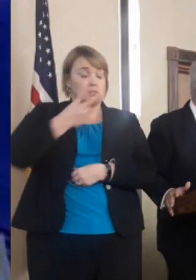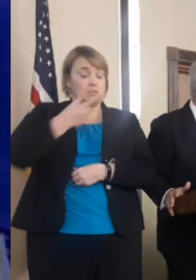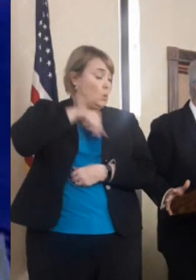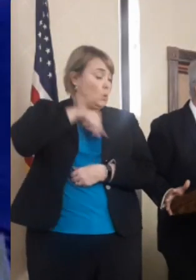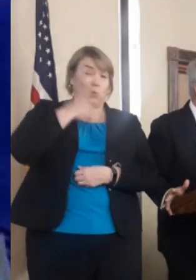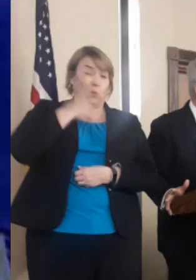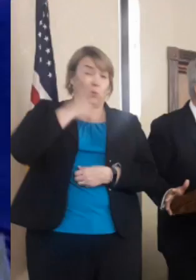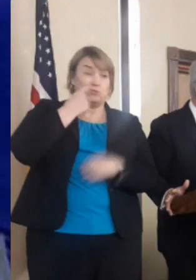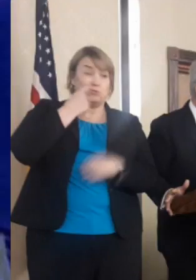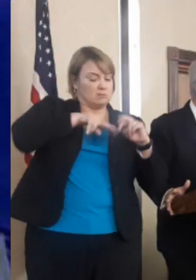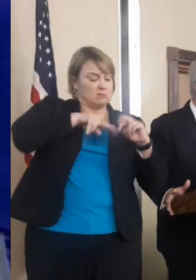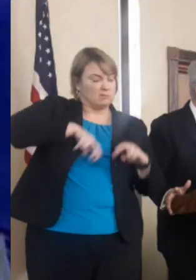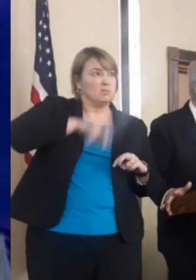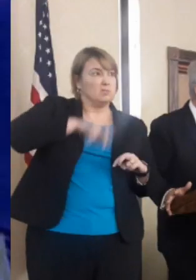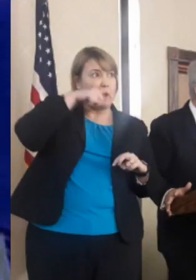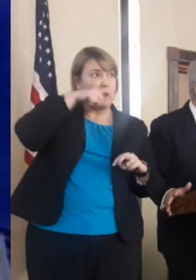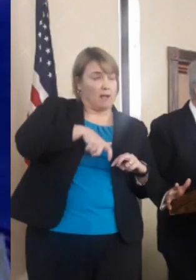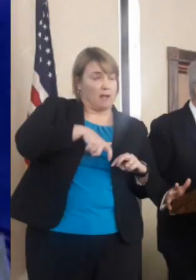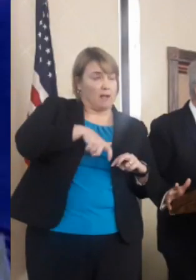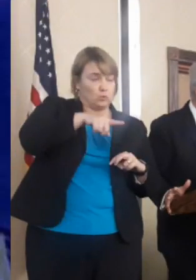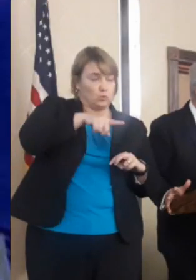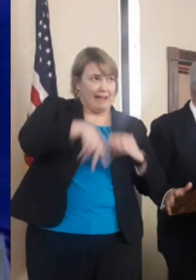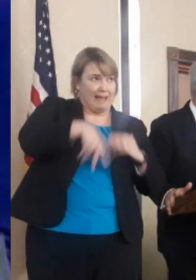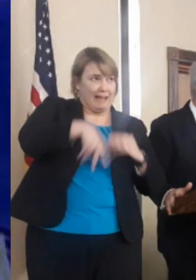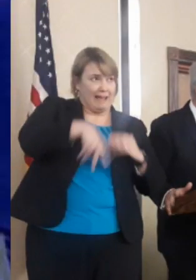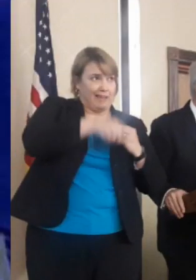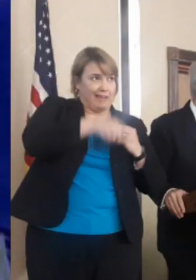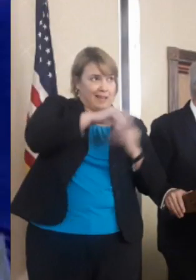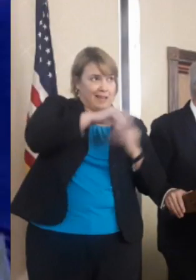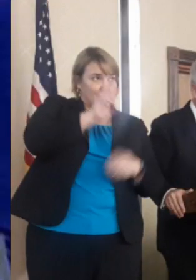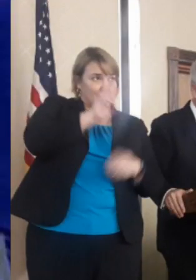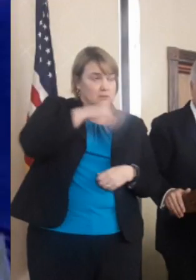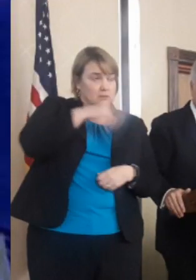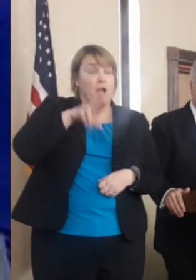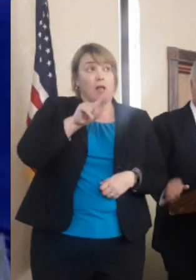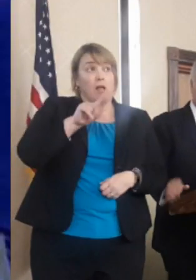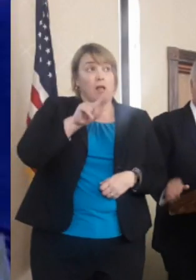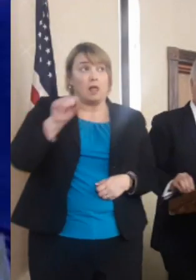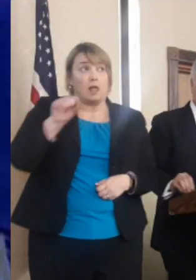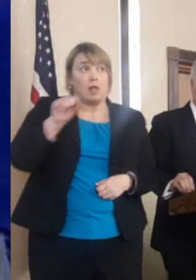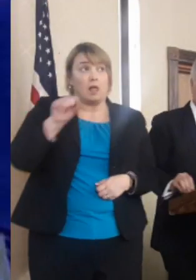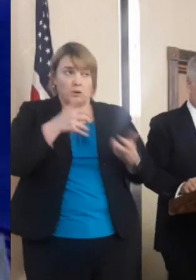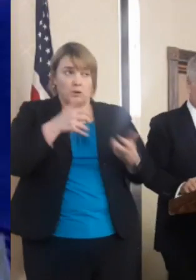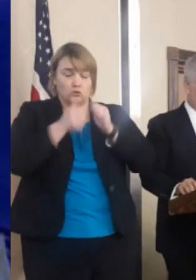want to make change to voting member eligibility.